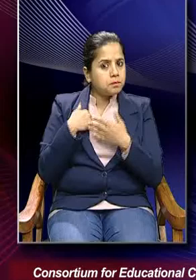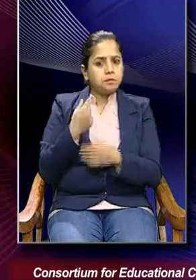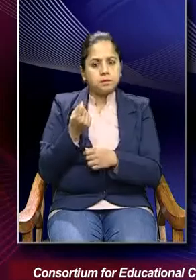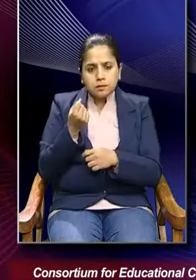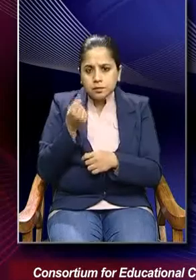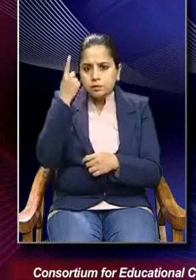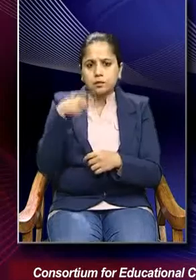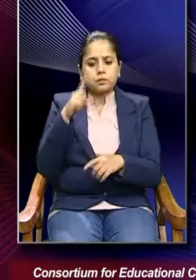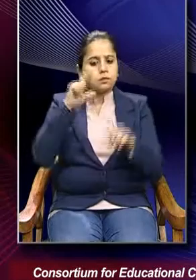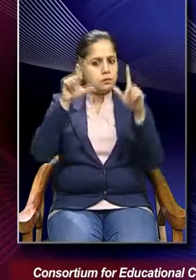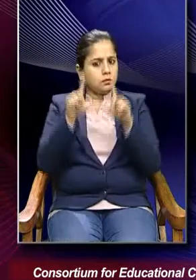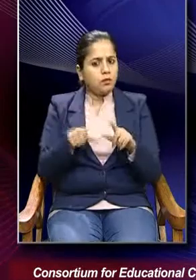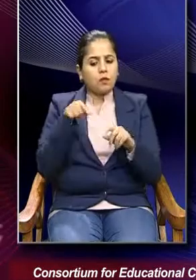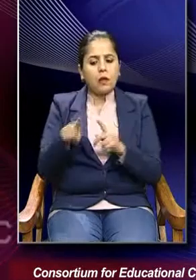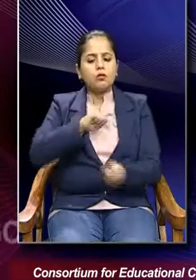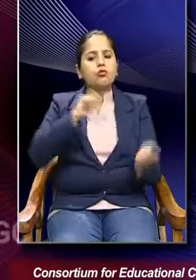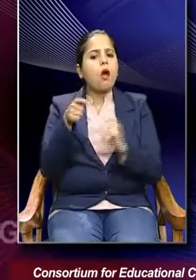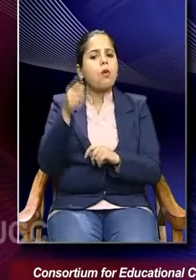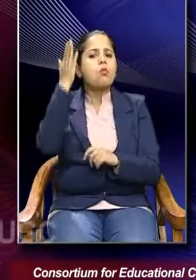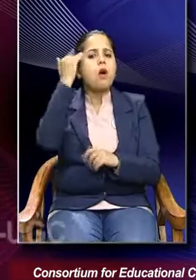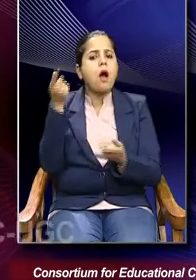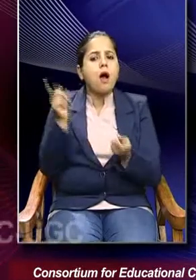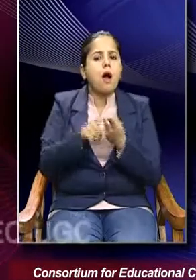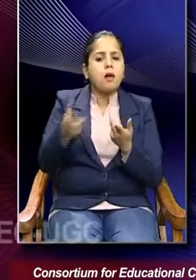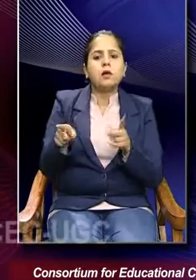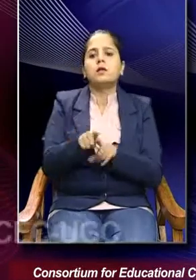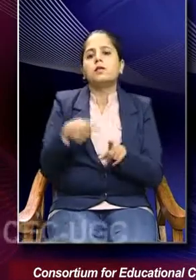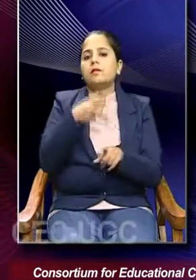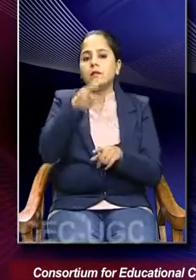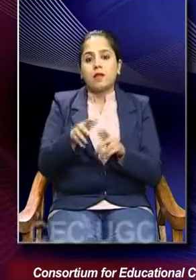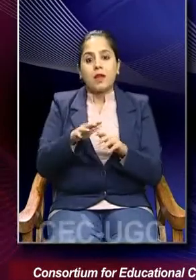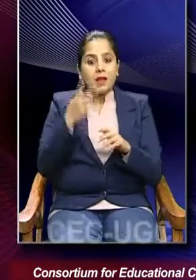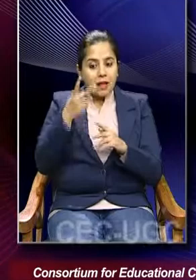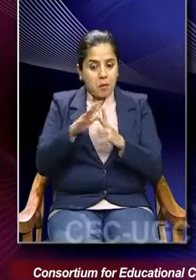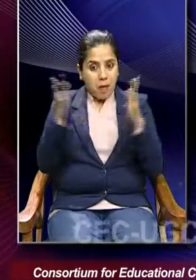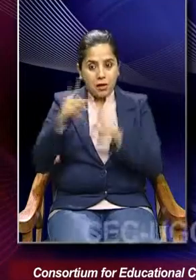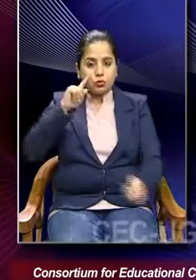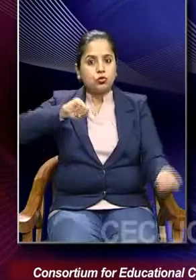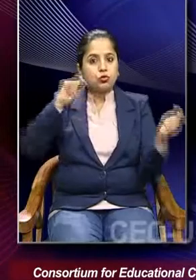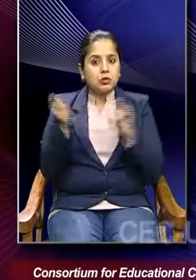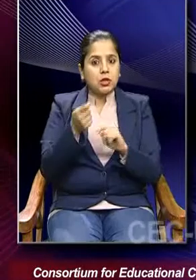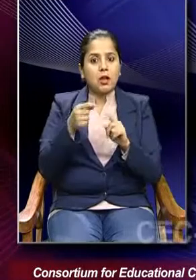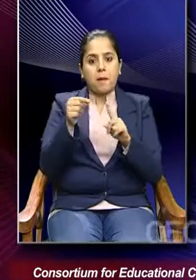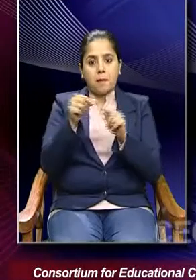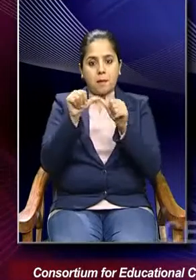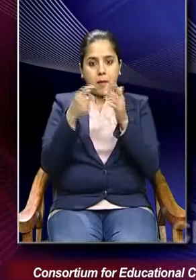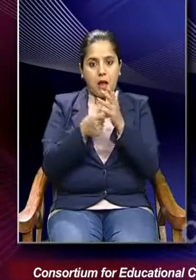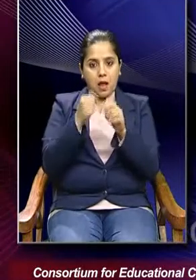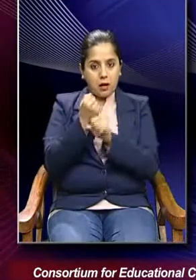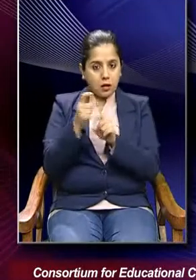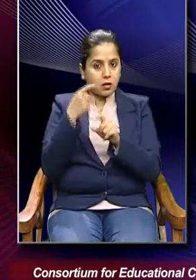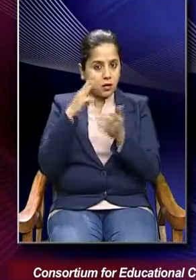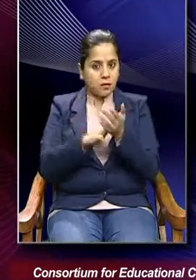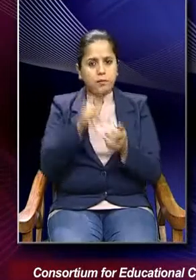as evidence of that paradigm. And then we also talk about paradigm shift. So, if we look into Comte, he is